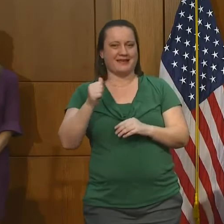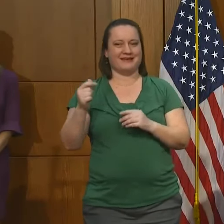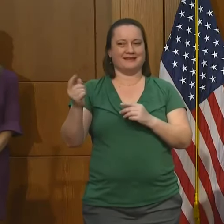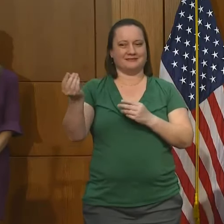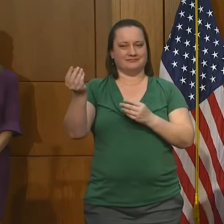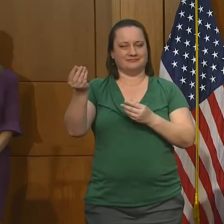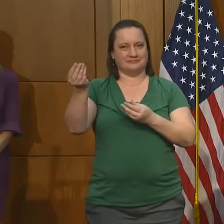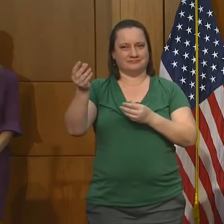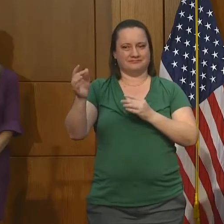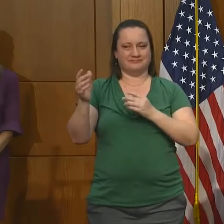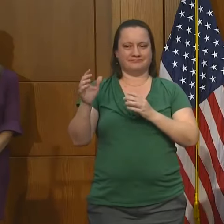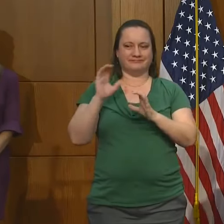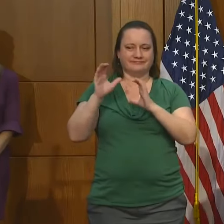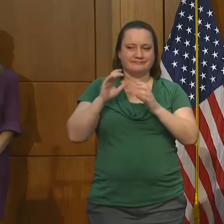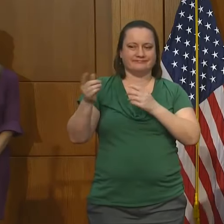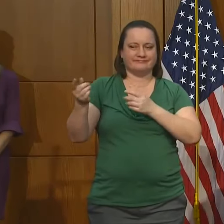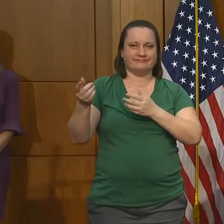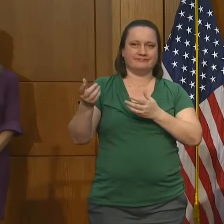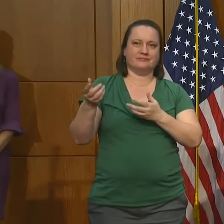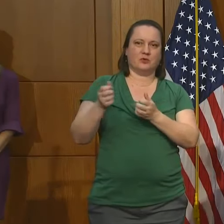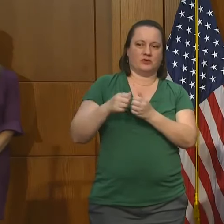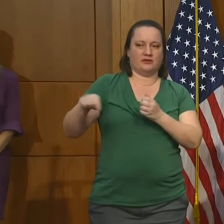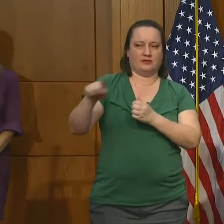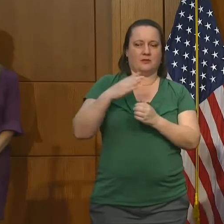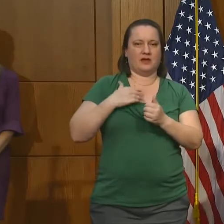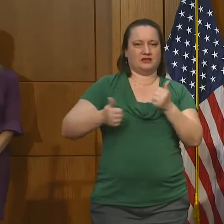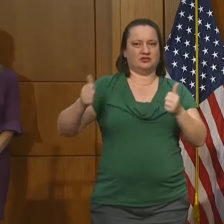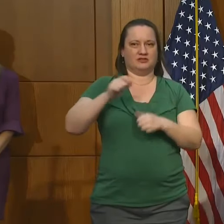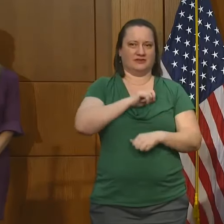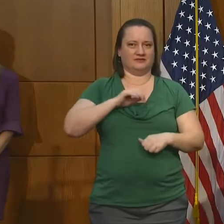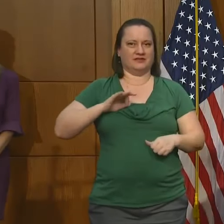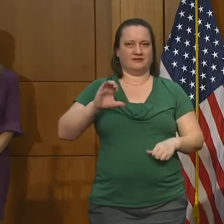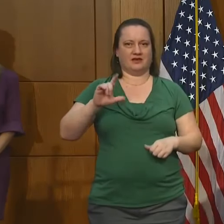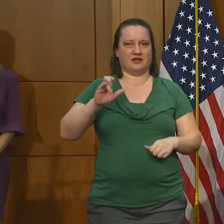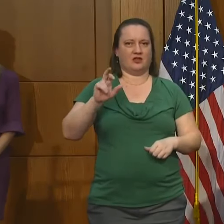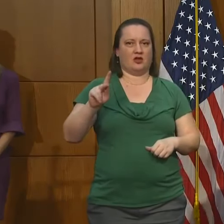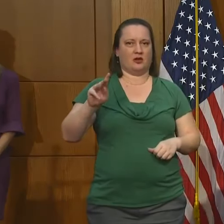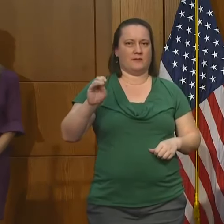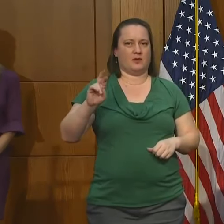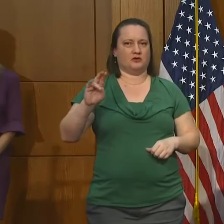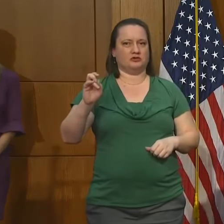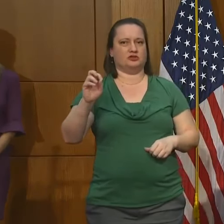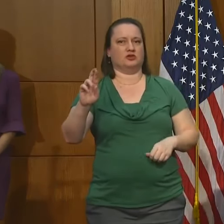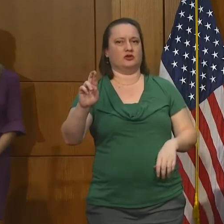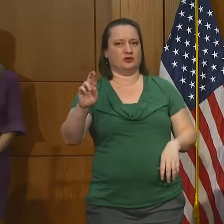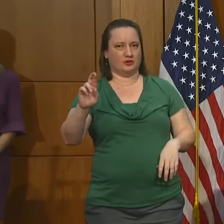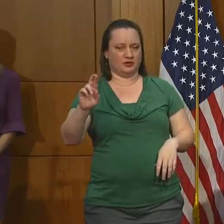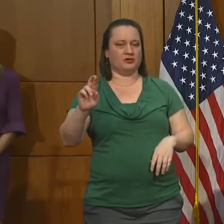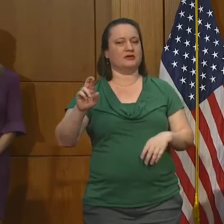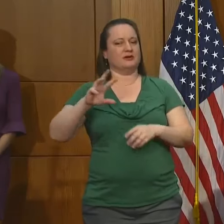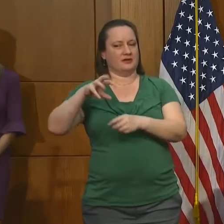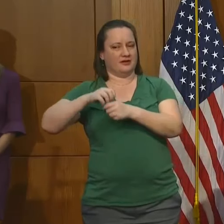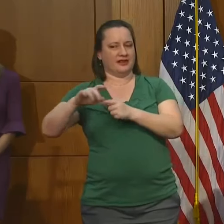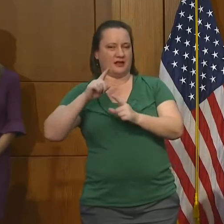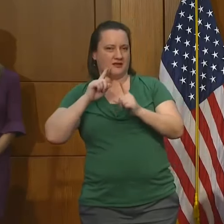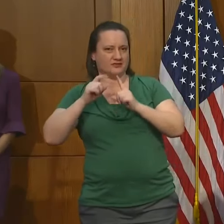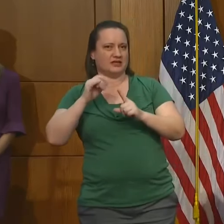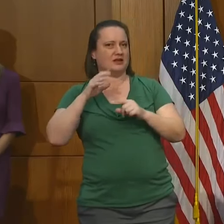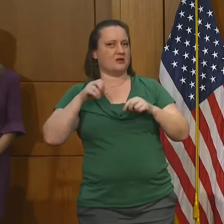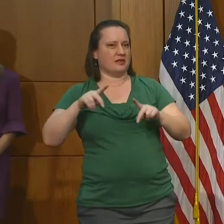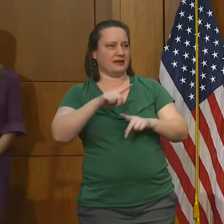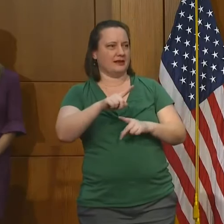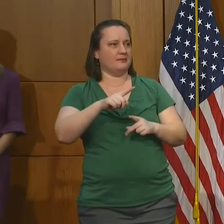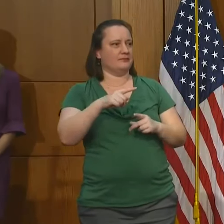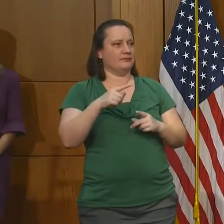Clark Mercer, has been part of those conversations as well. So I'm going to let him kind of review our discussions and where we are moving forward. Clark.